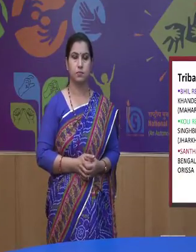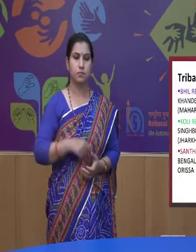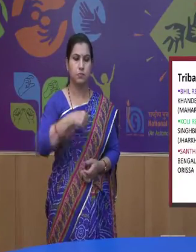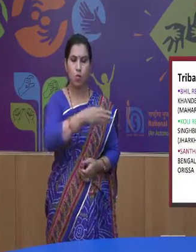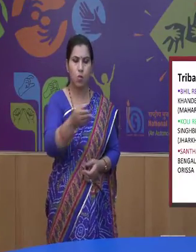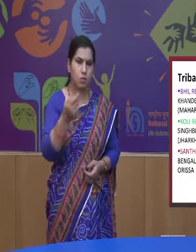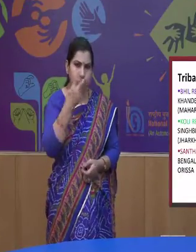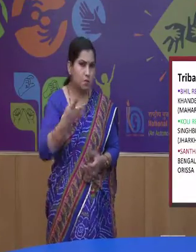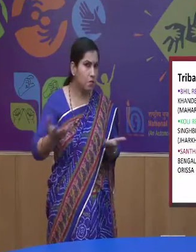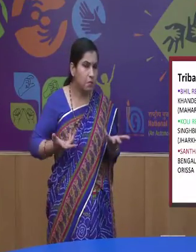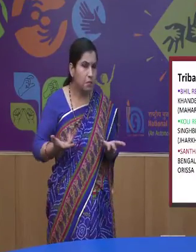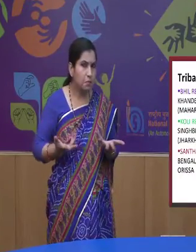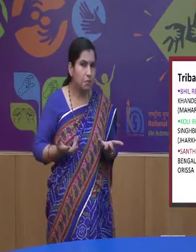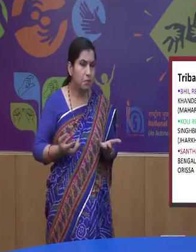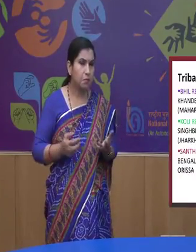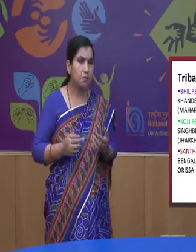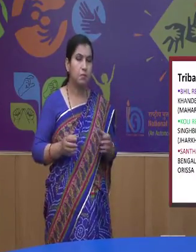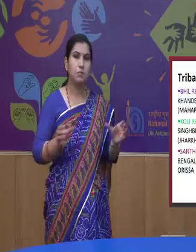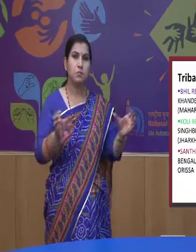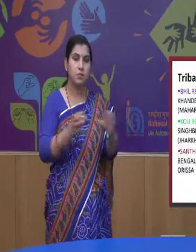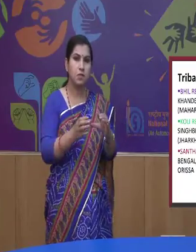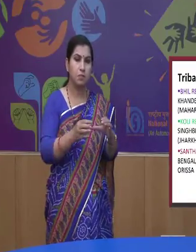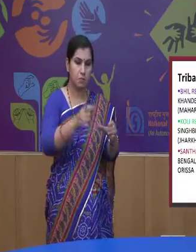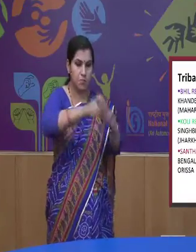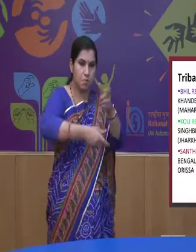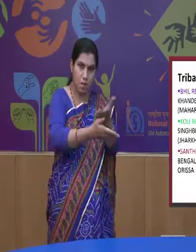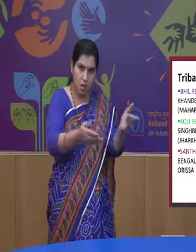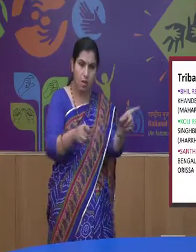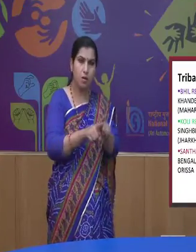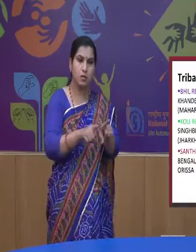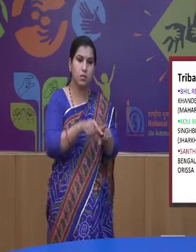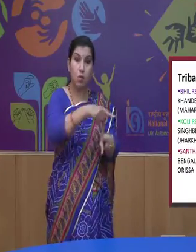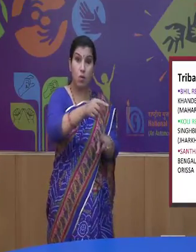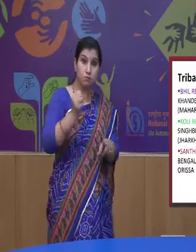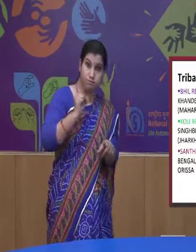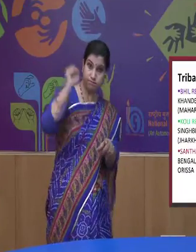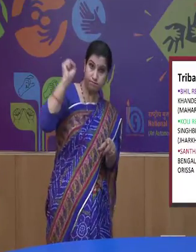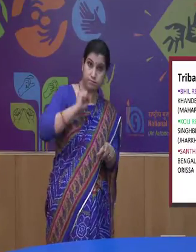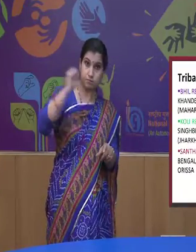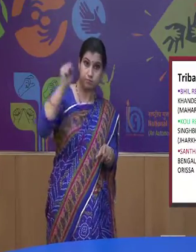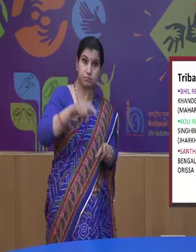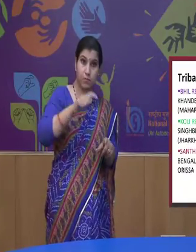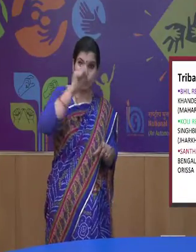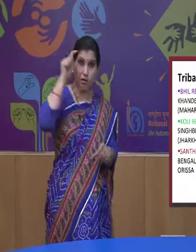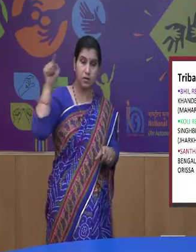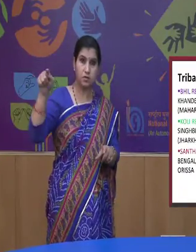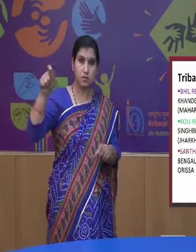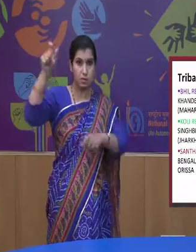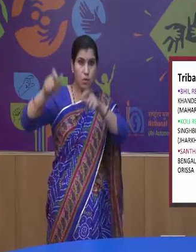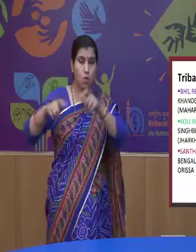Thus, we see all those people and communities who opposed the British rule were